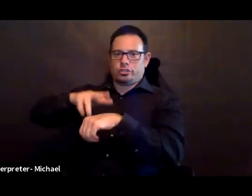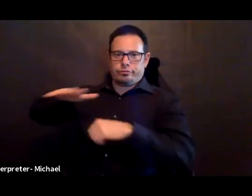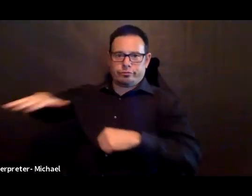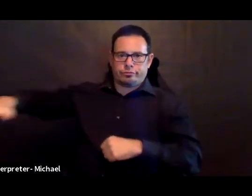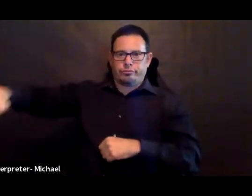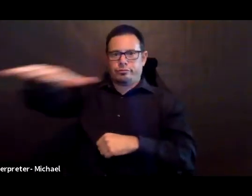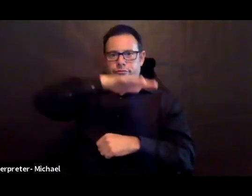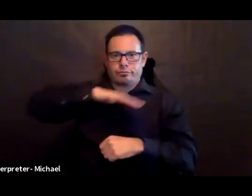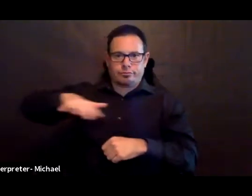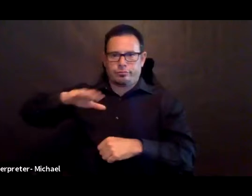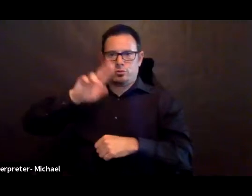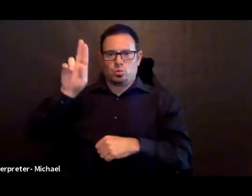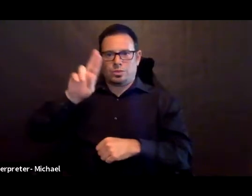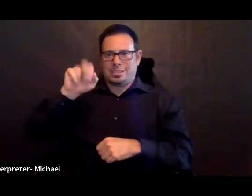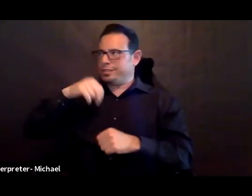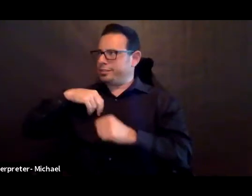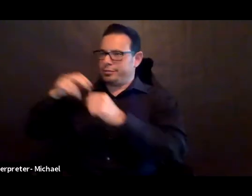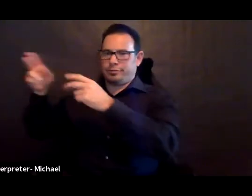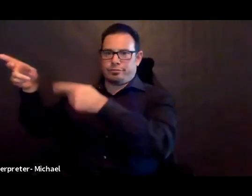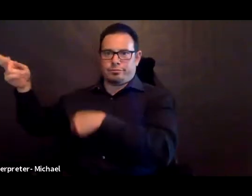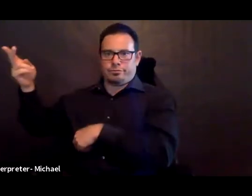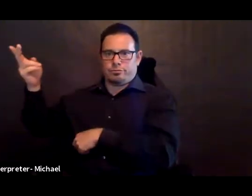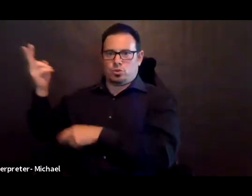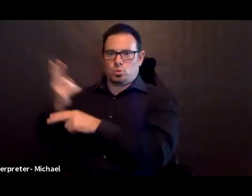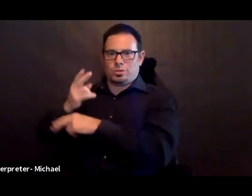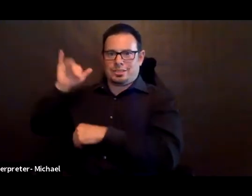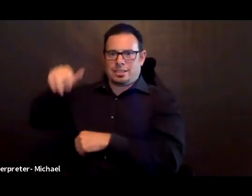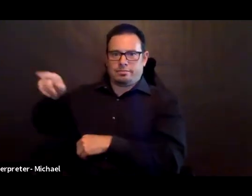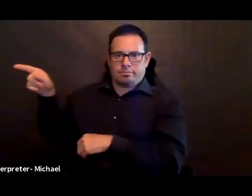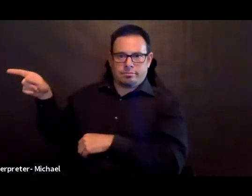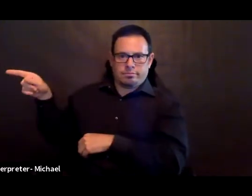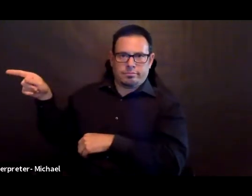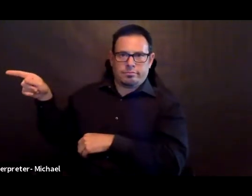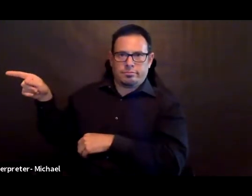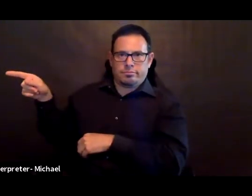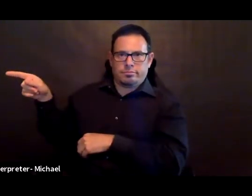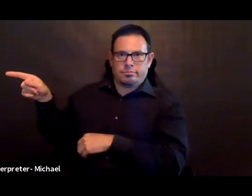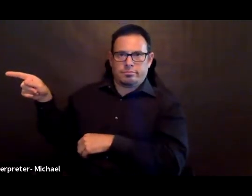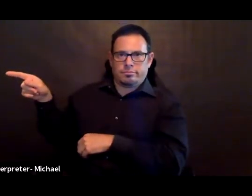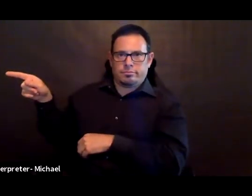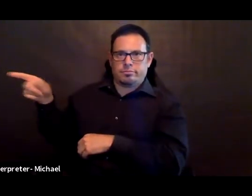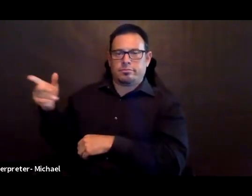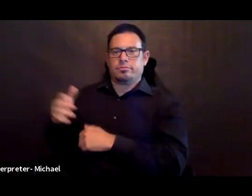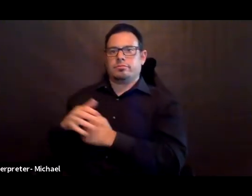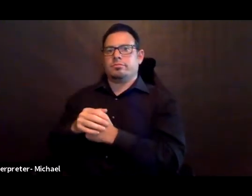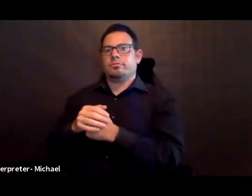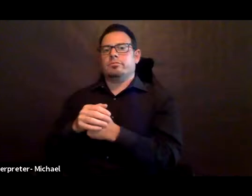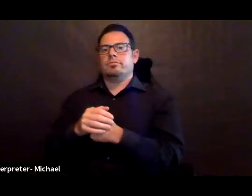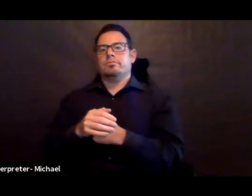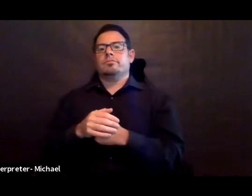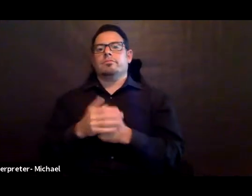very helpful and helps, inform our understanding of what's happening in Minnesota.